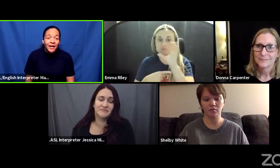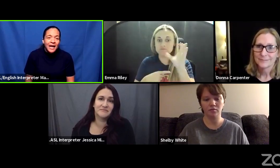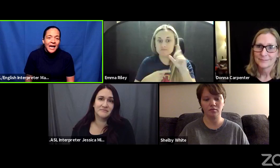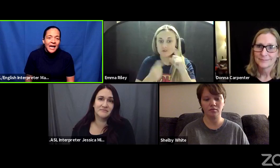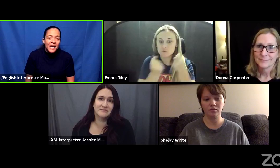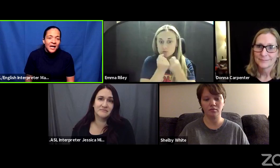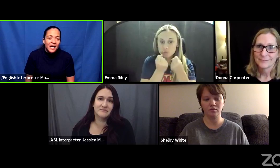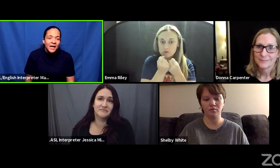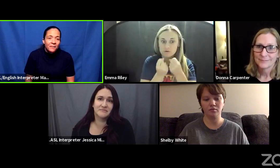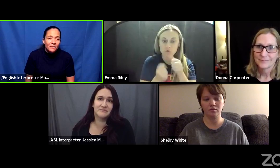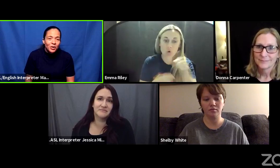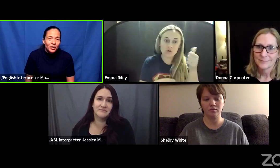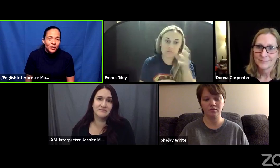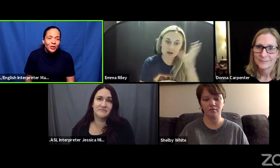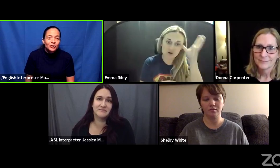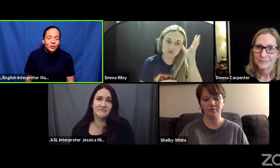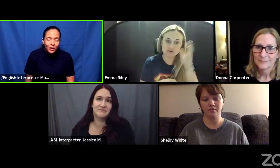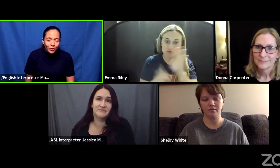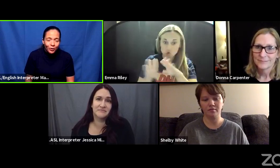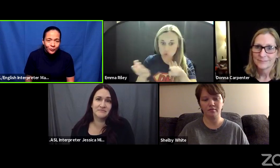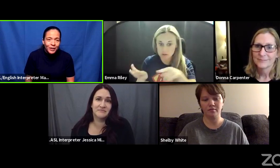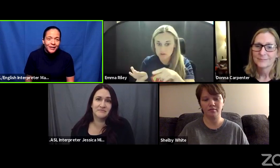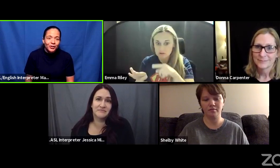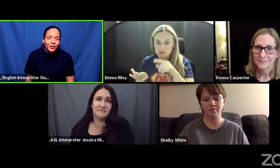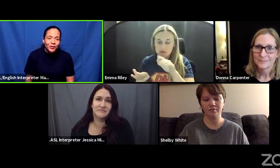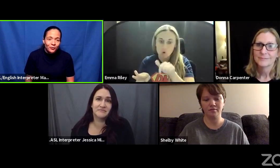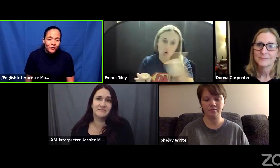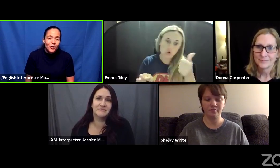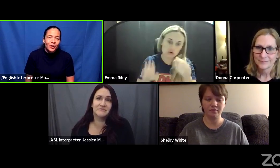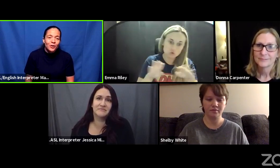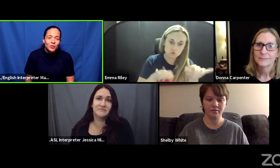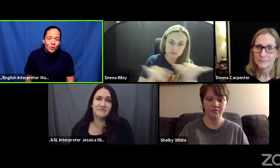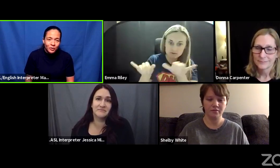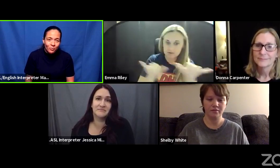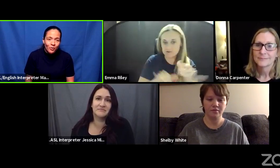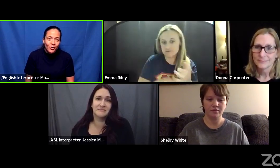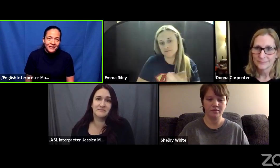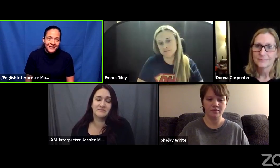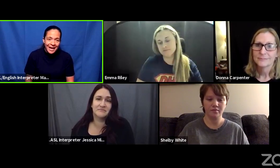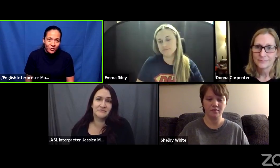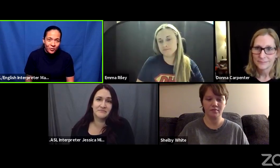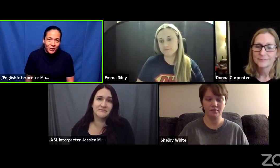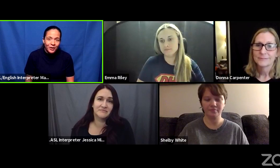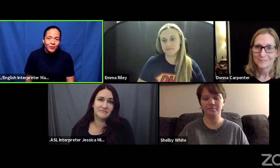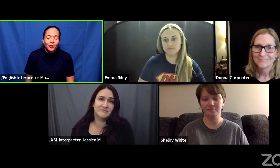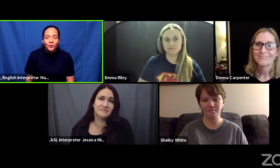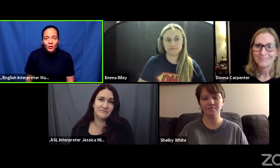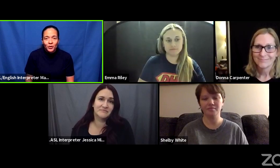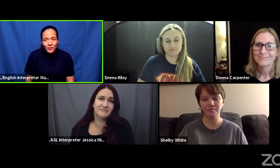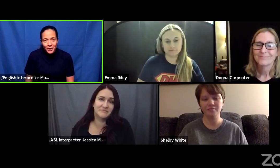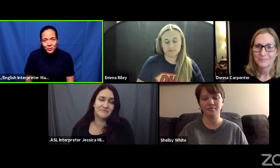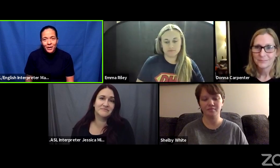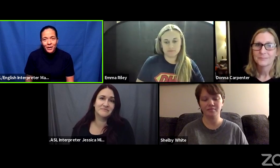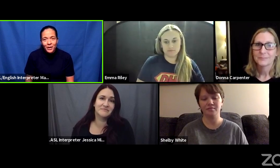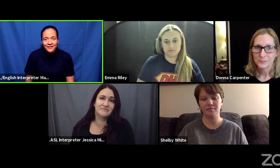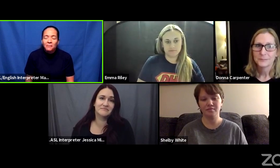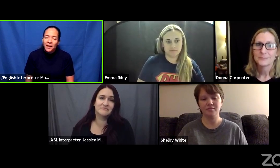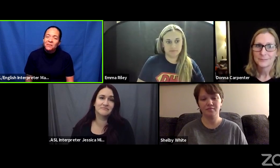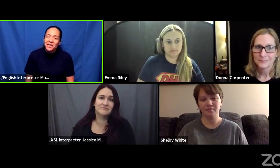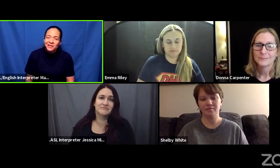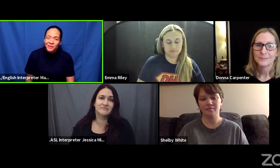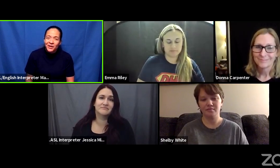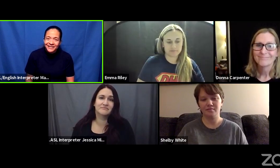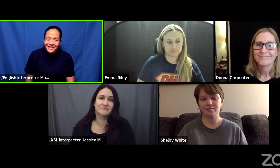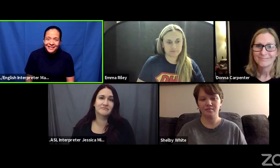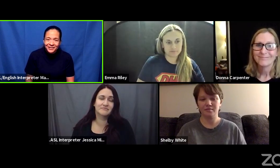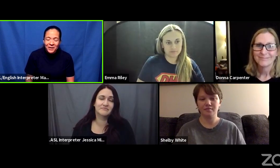hour. And don't forget to look for your supports out there. Look for those other parents that may